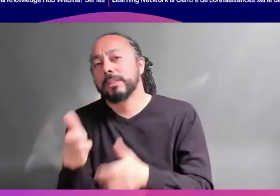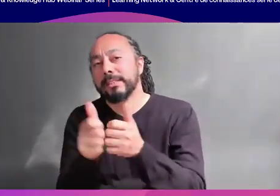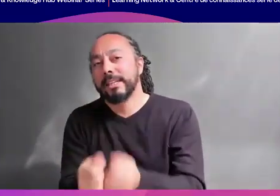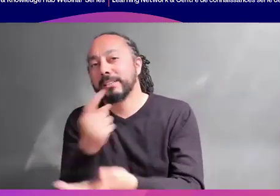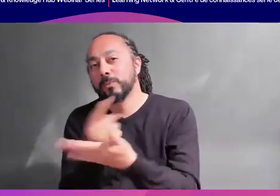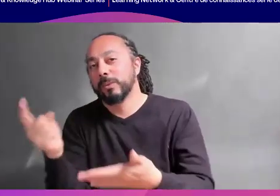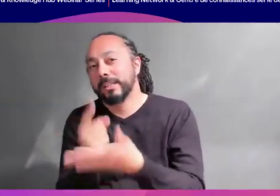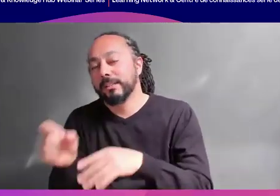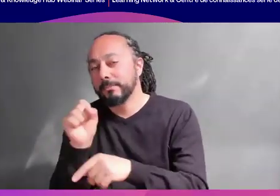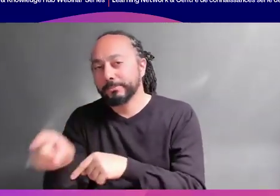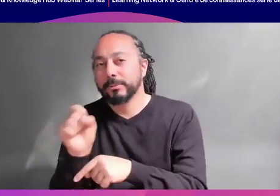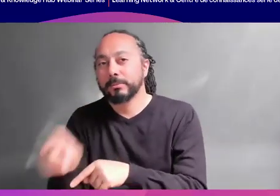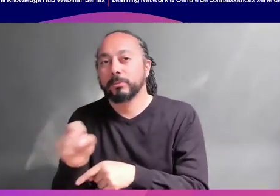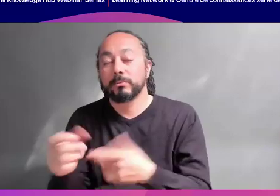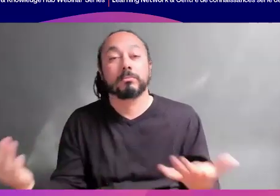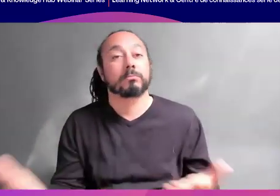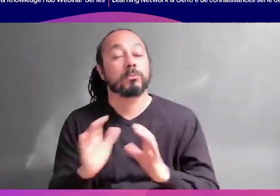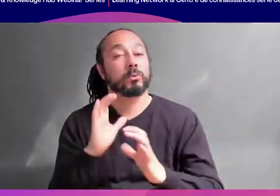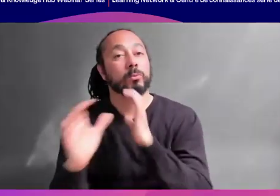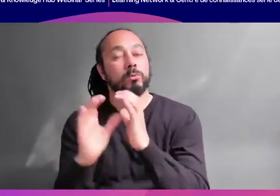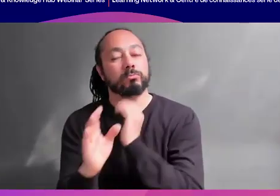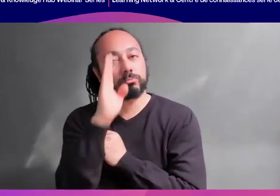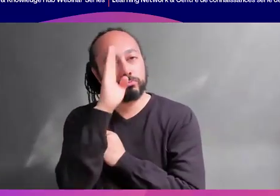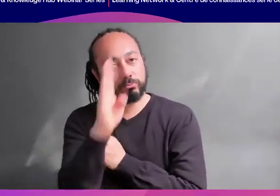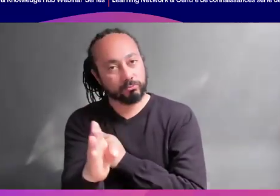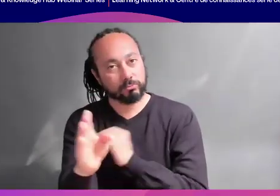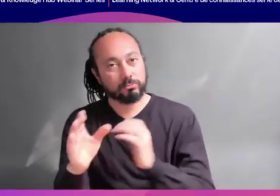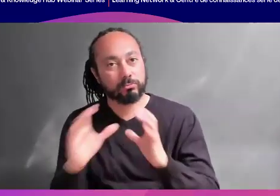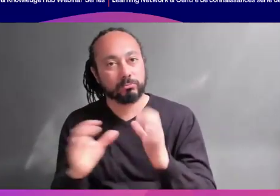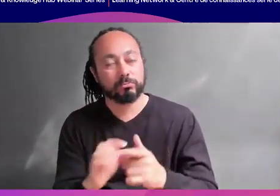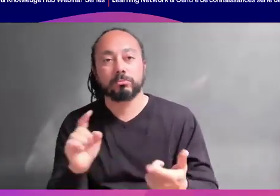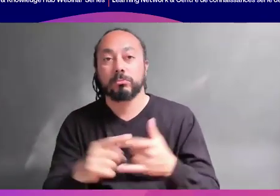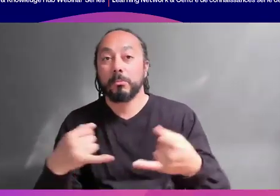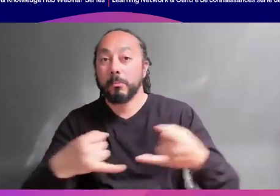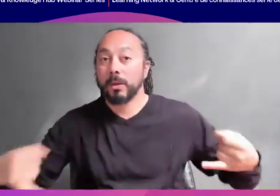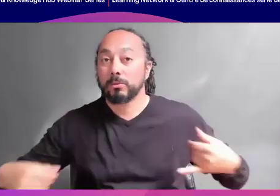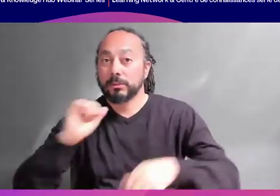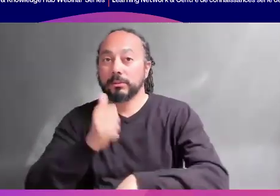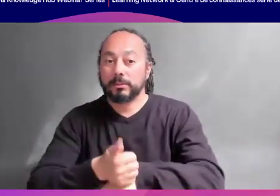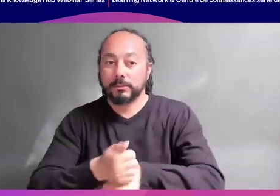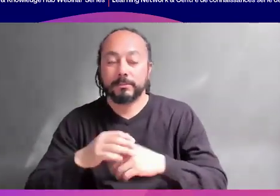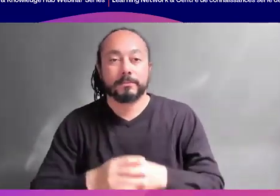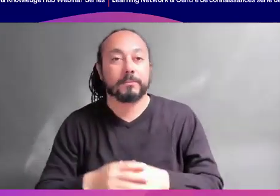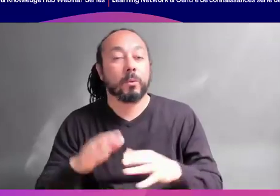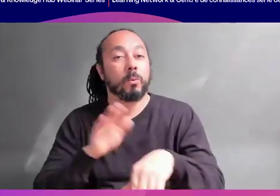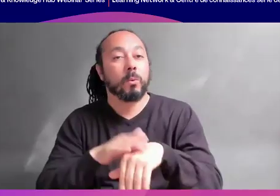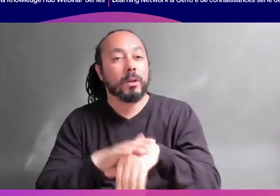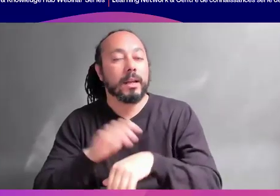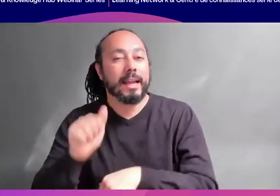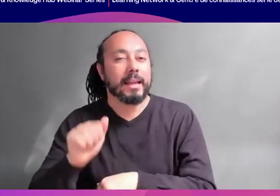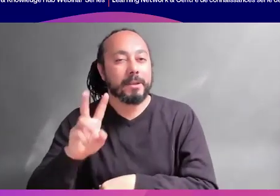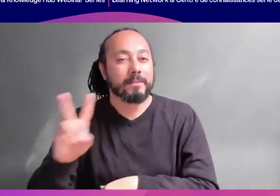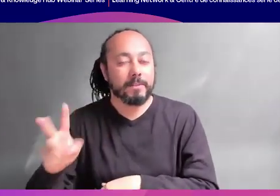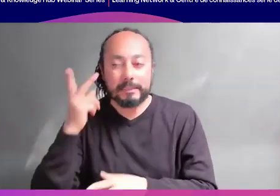topics like assertive communication, boundary setting, conflict resolution, warning signs of ADV, and other